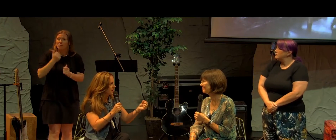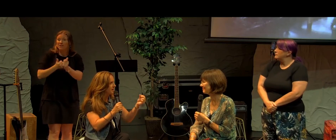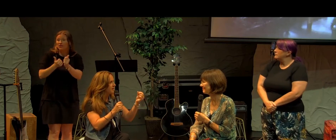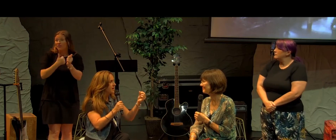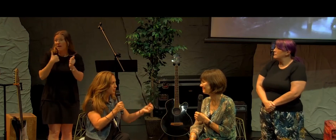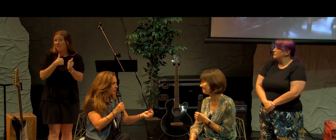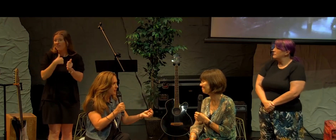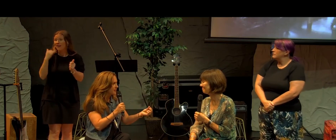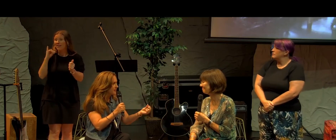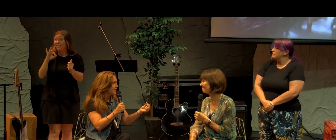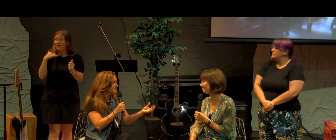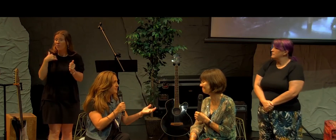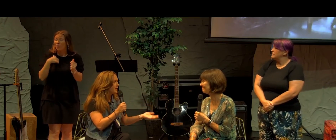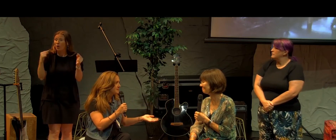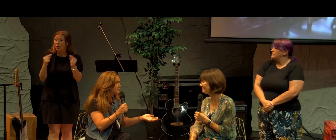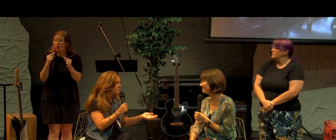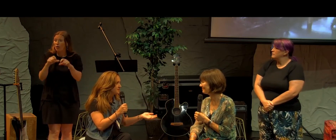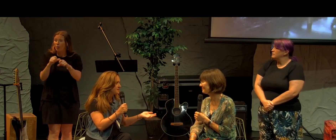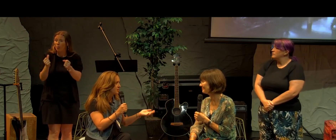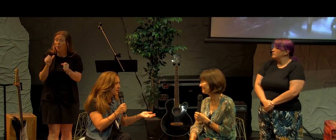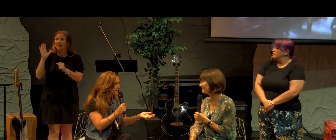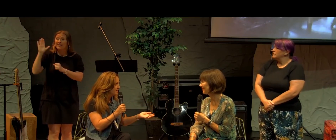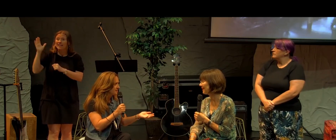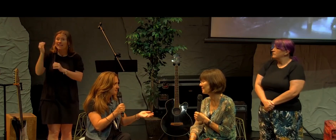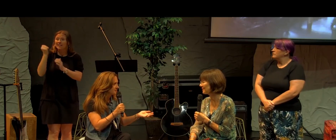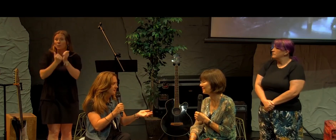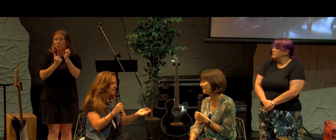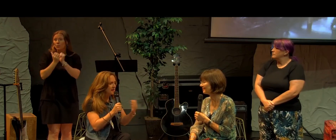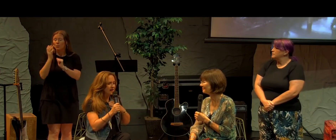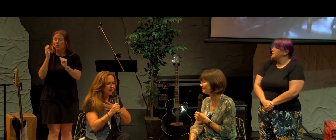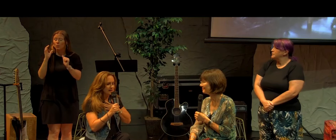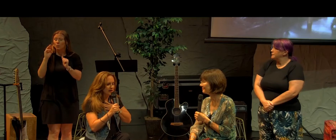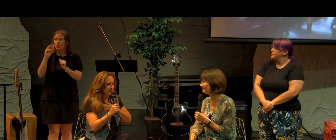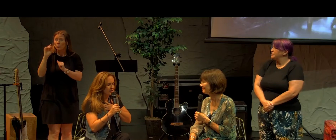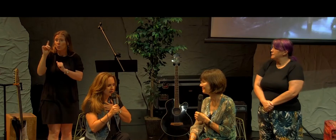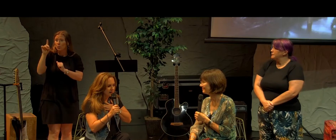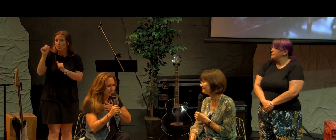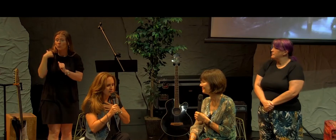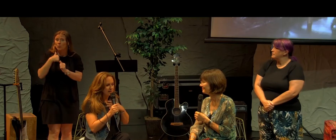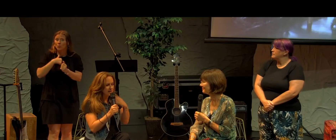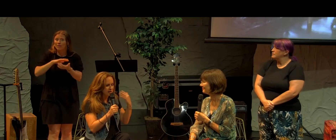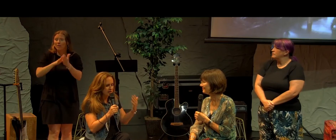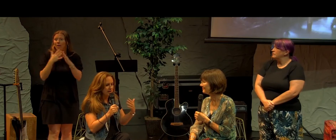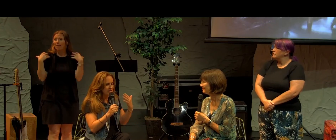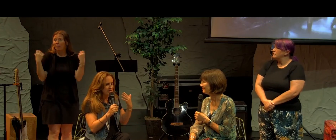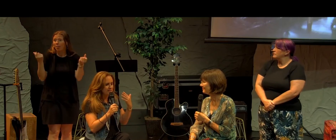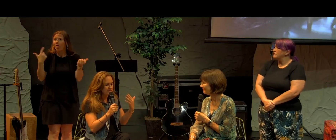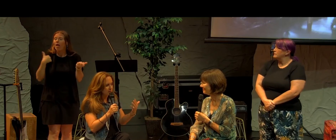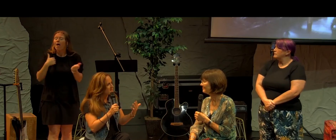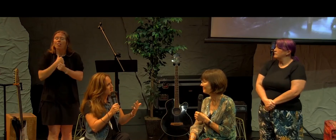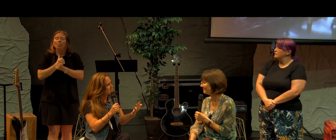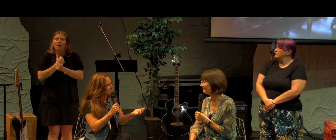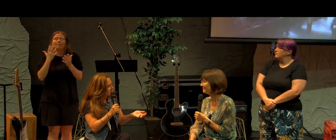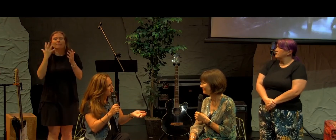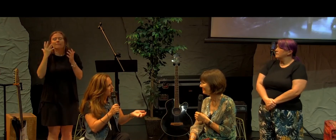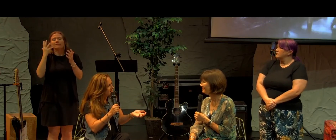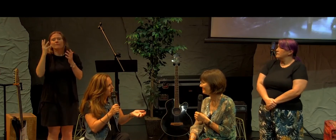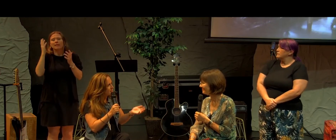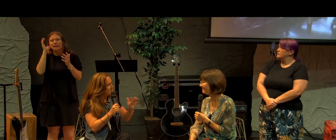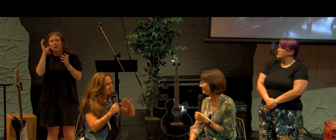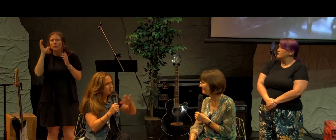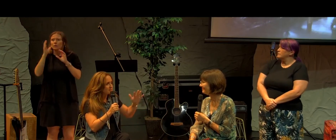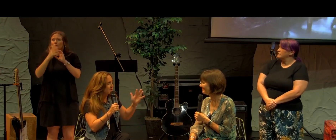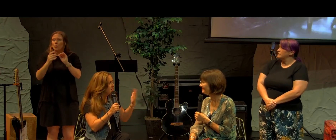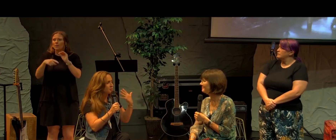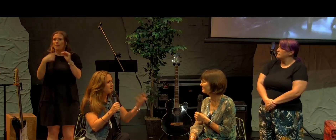hurting and broken. Mm-hmm. And it's by his wounds that we're healed. Absolutely. And I love hearing the stories of the healing. Mm-hmm.